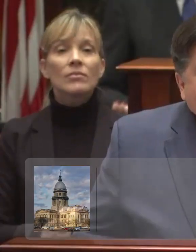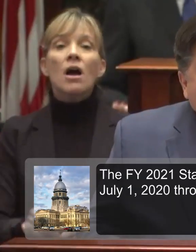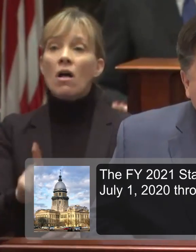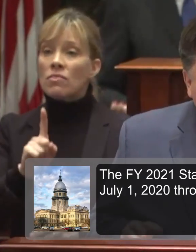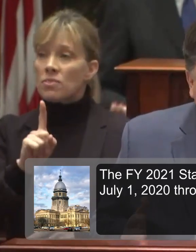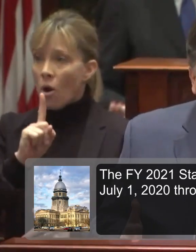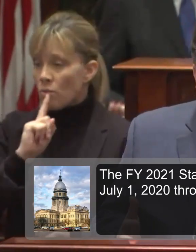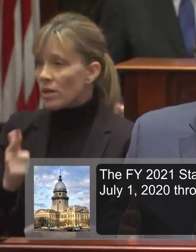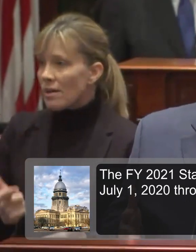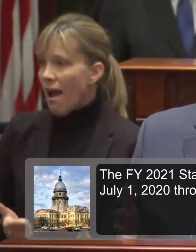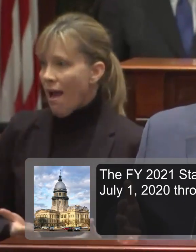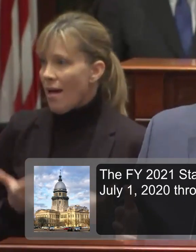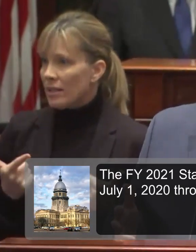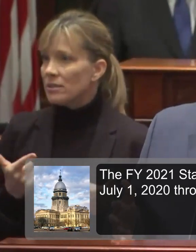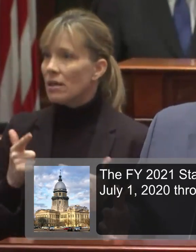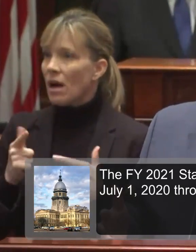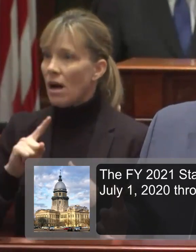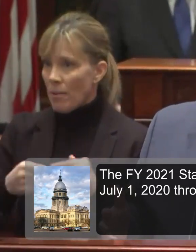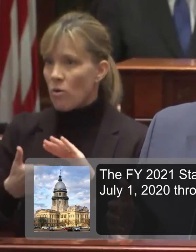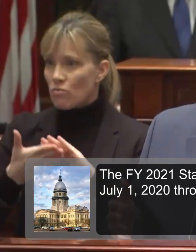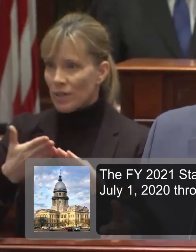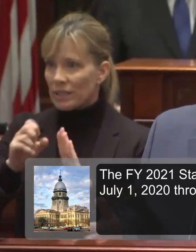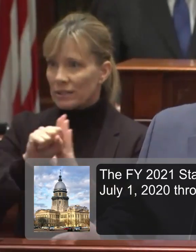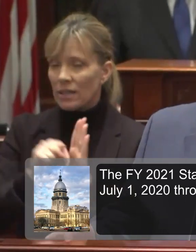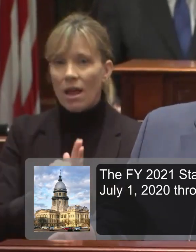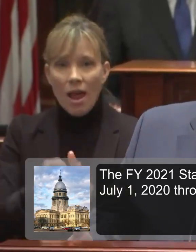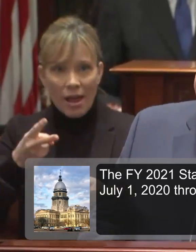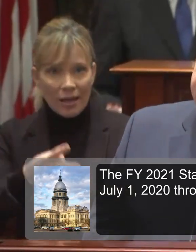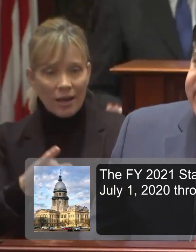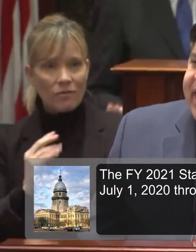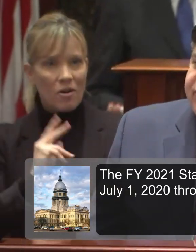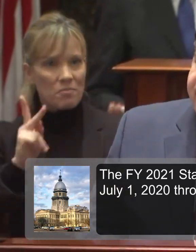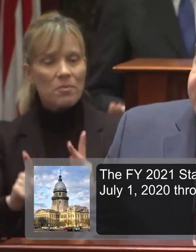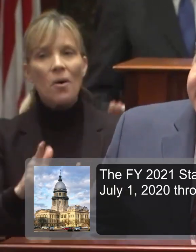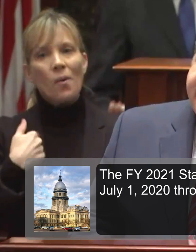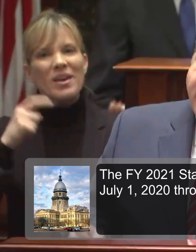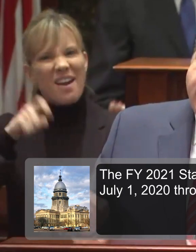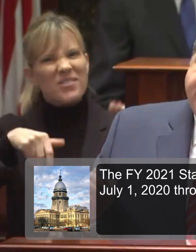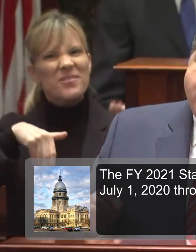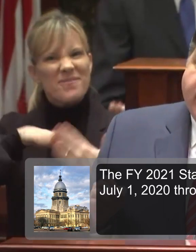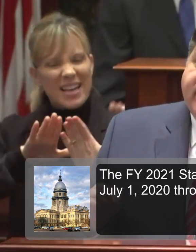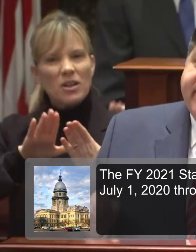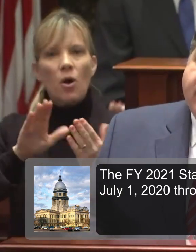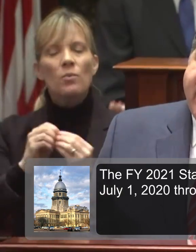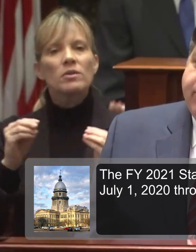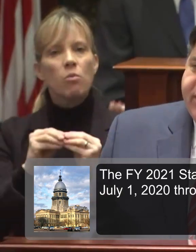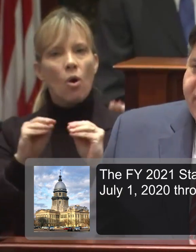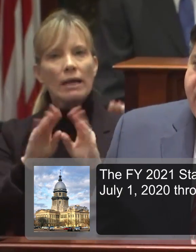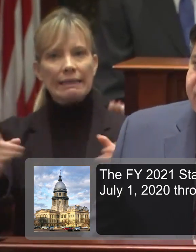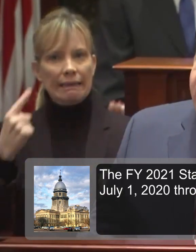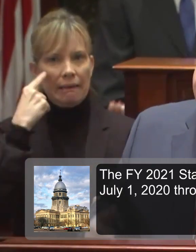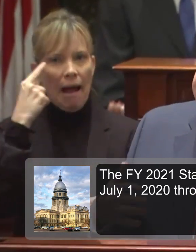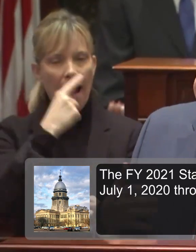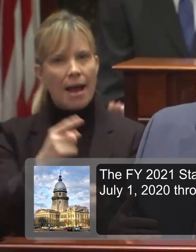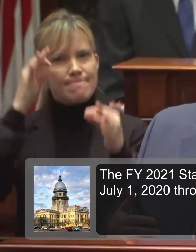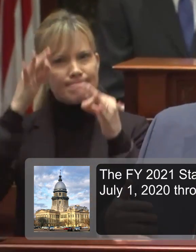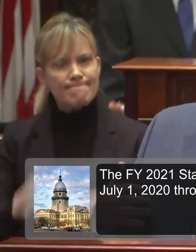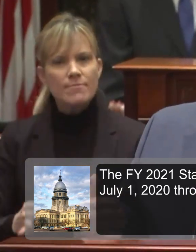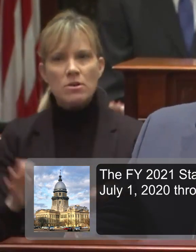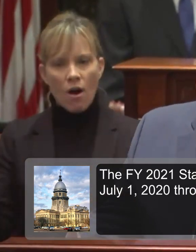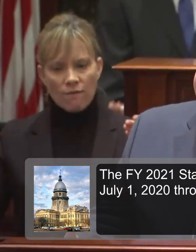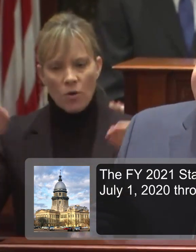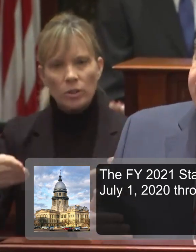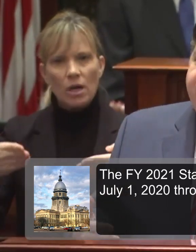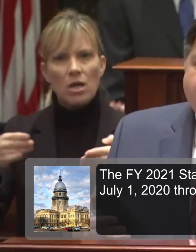There are realities about running a state and caring for our people that we have to face with more clear-eyed resolve, with a focus